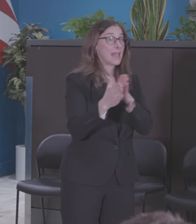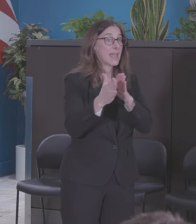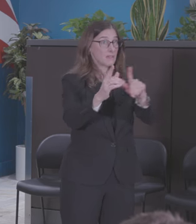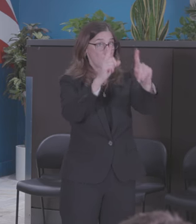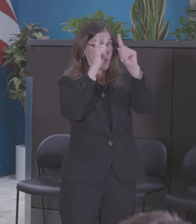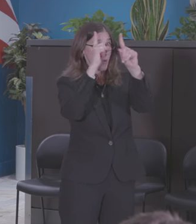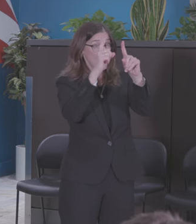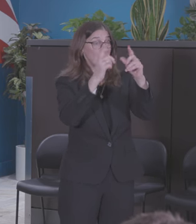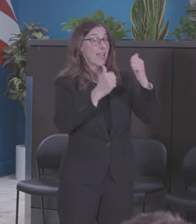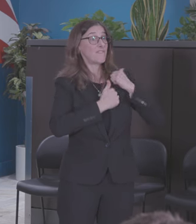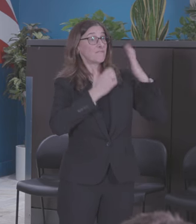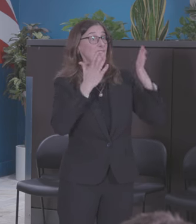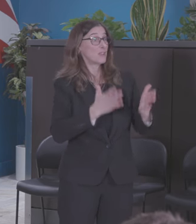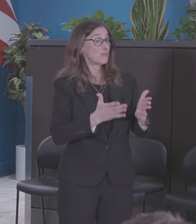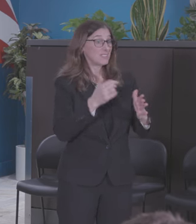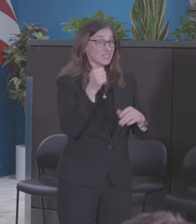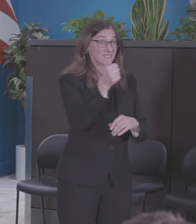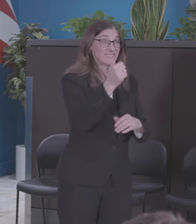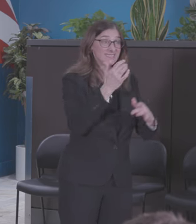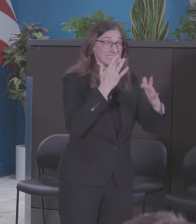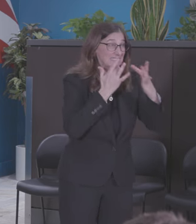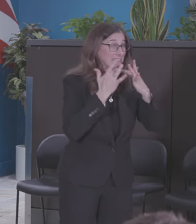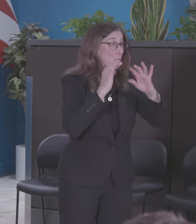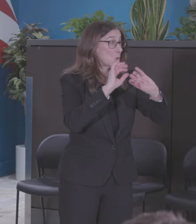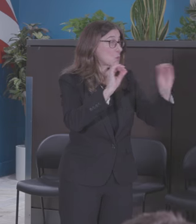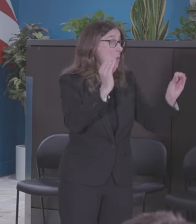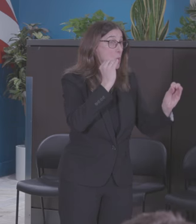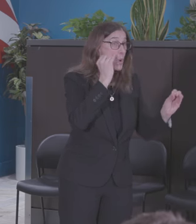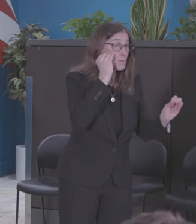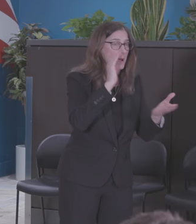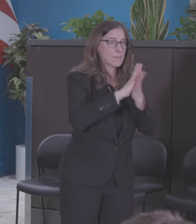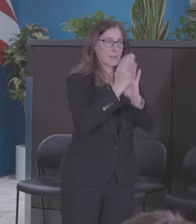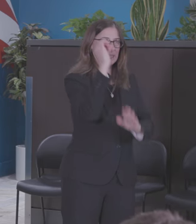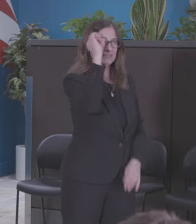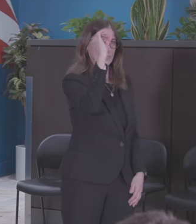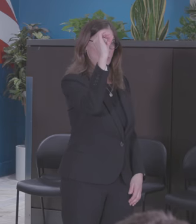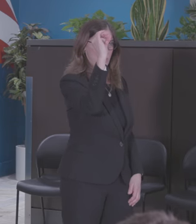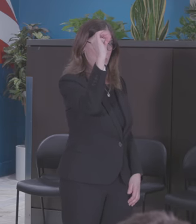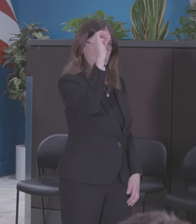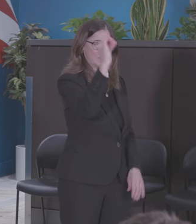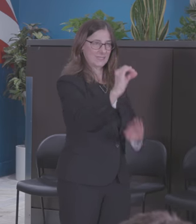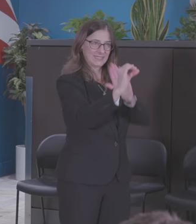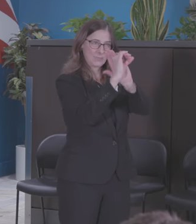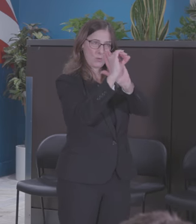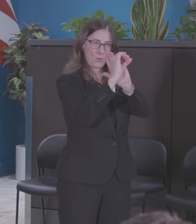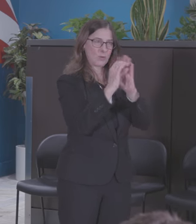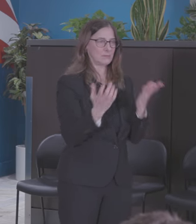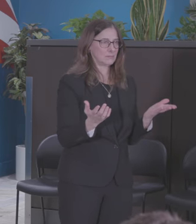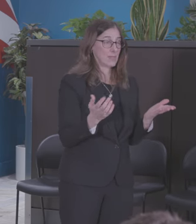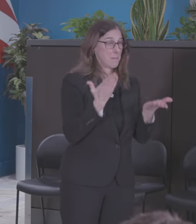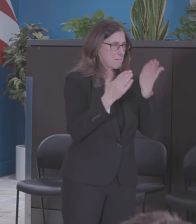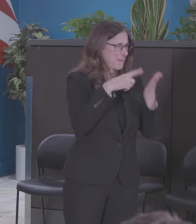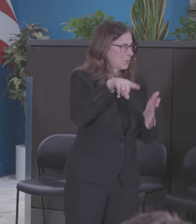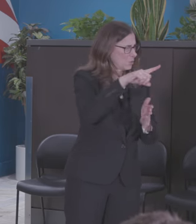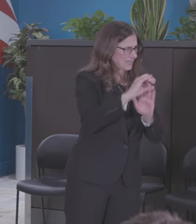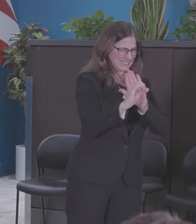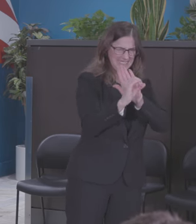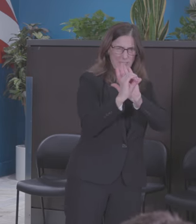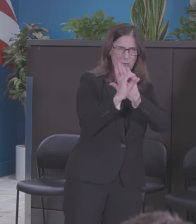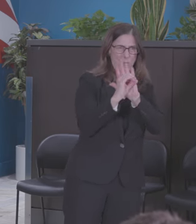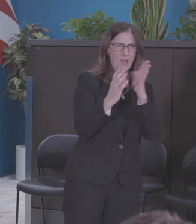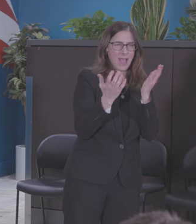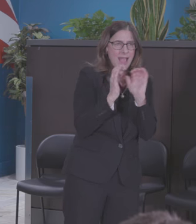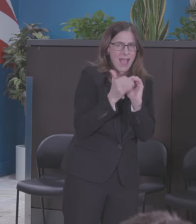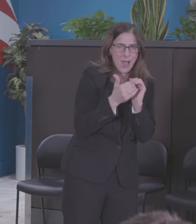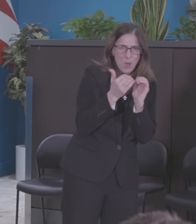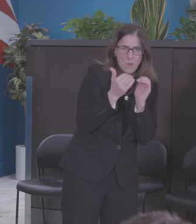homelessness in Massachusetts. You may be asking, what is functional zero, and when is it achieved? Functional zero is when